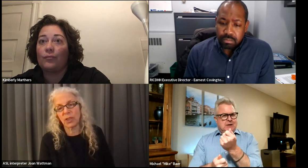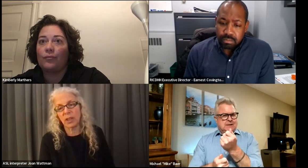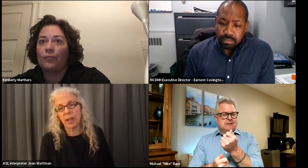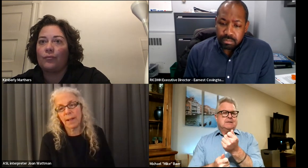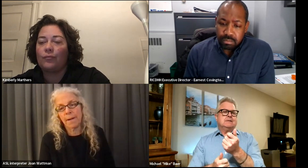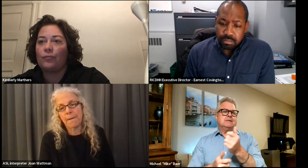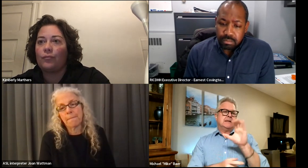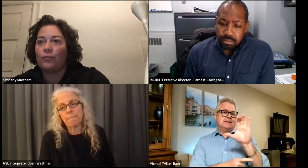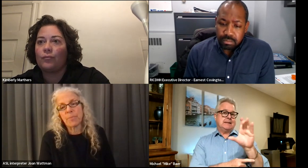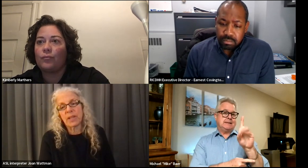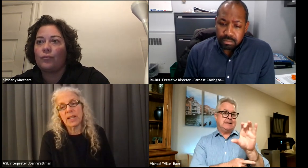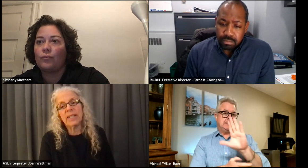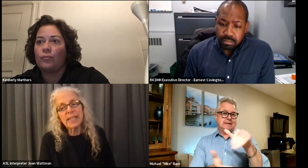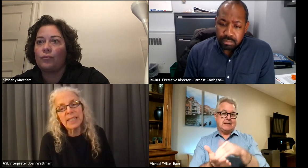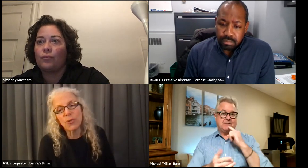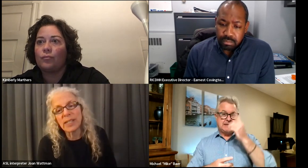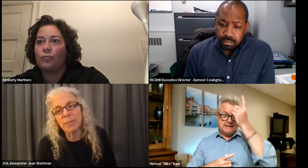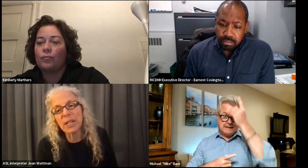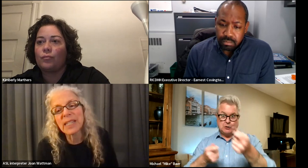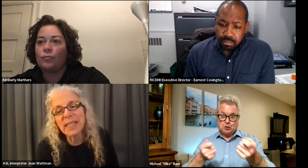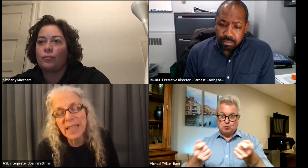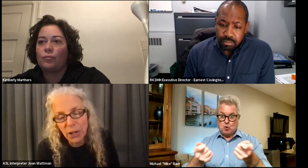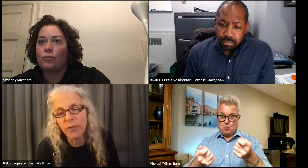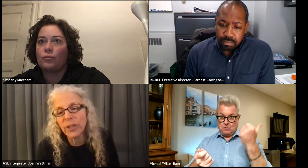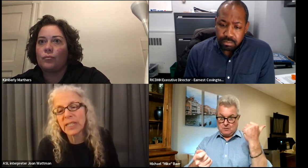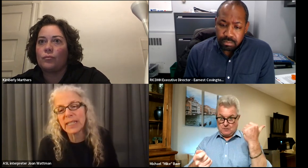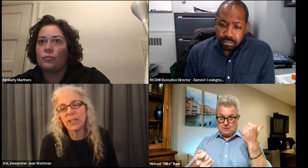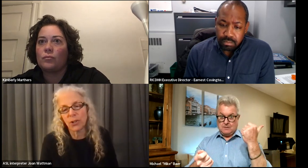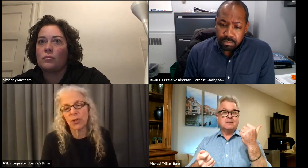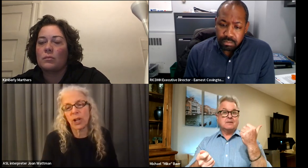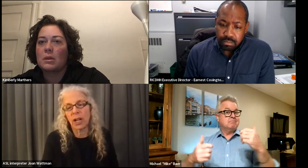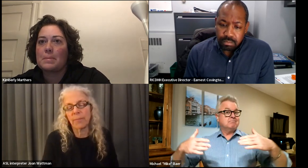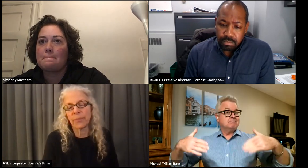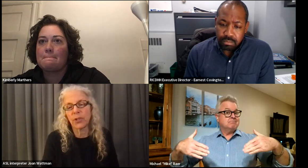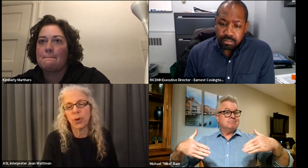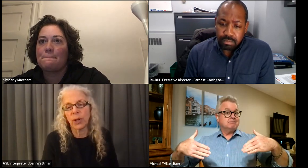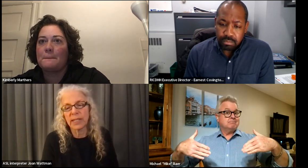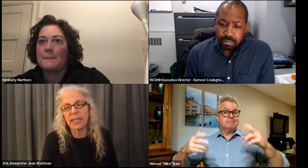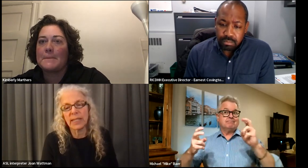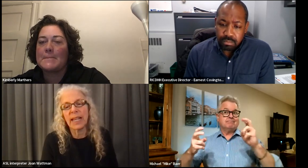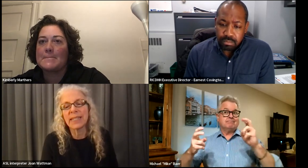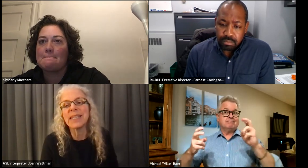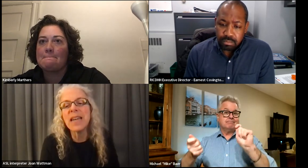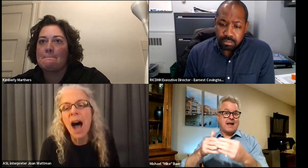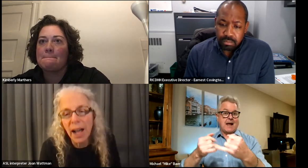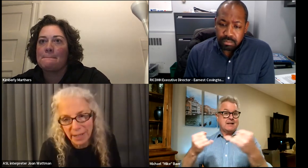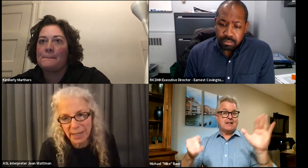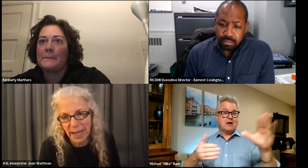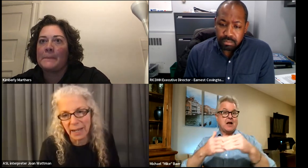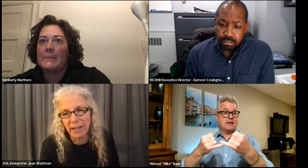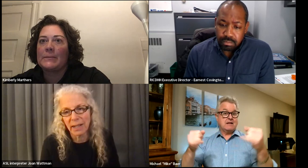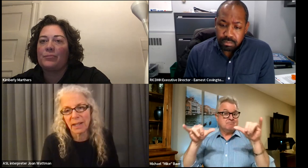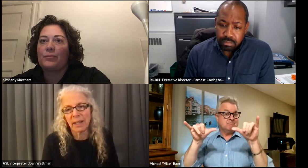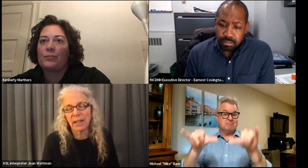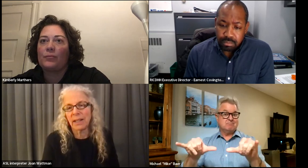So it is interesting because the Center for Disease Control, CDC, has not